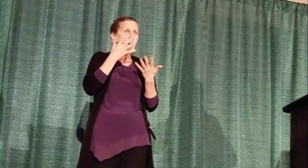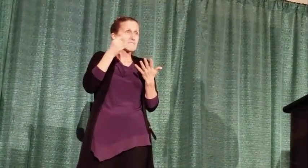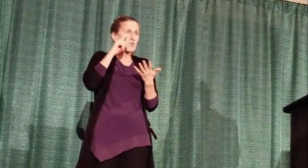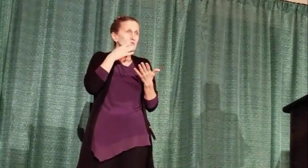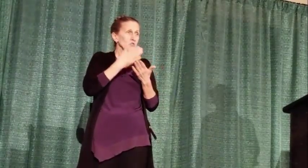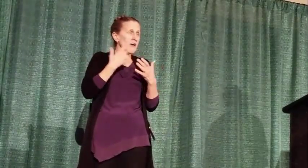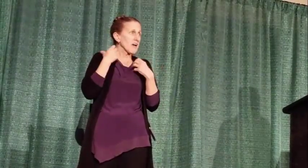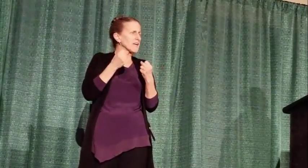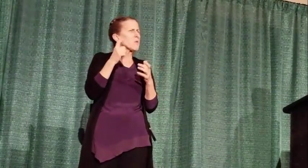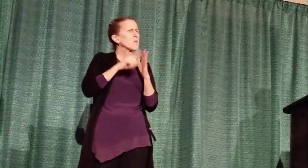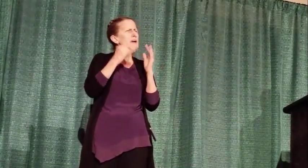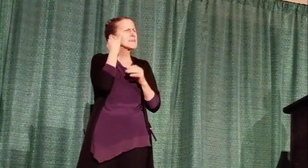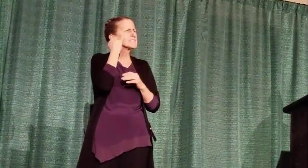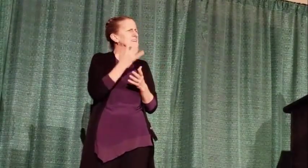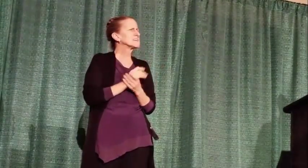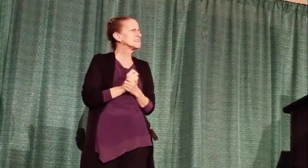just ate